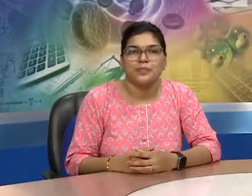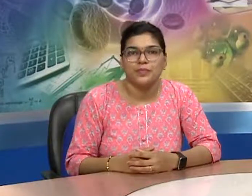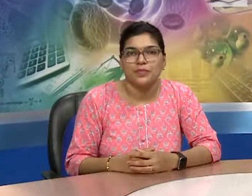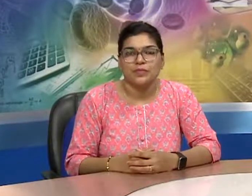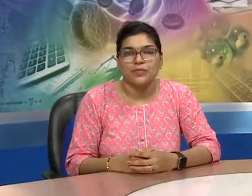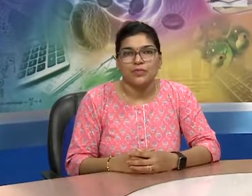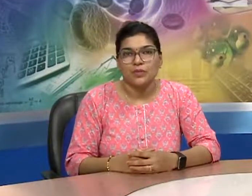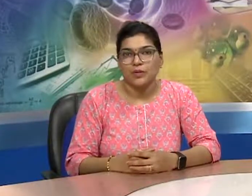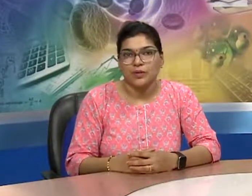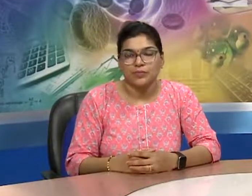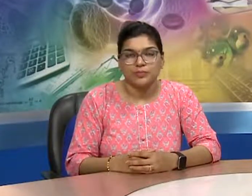organization further.